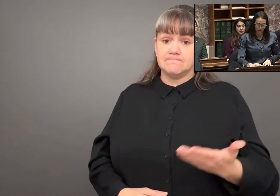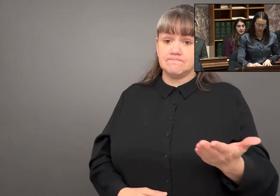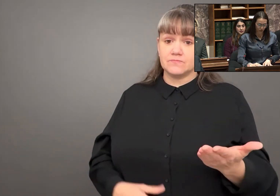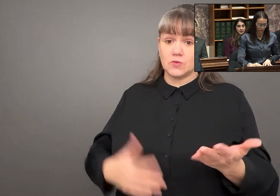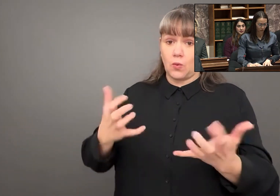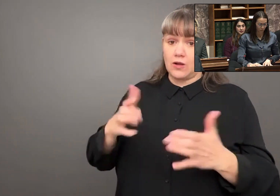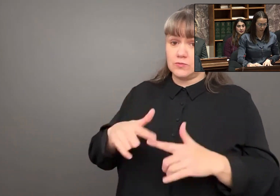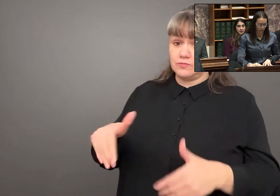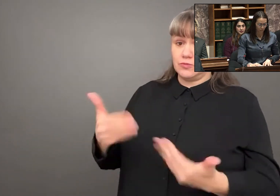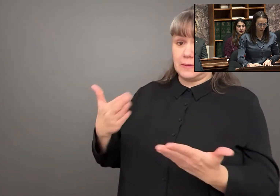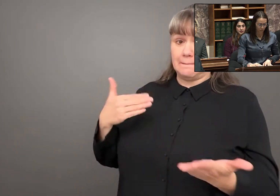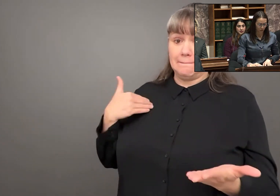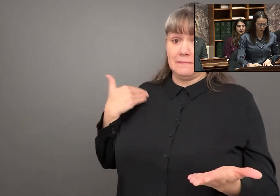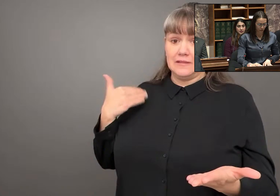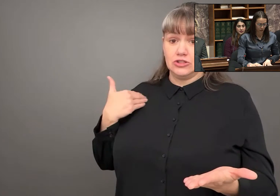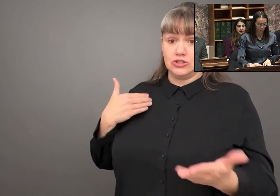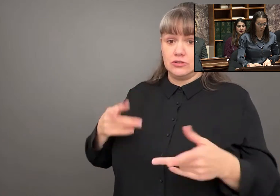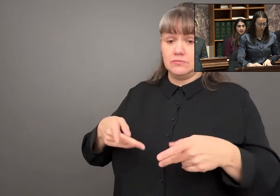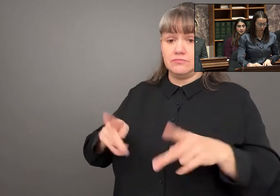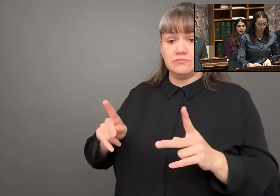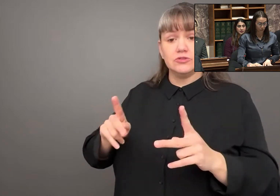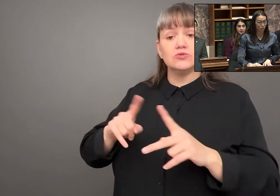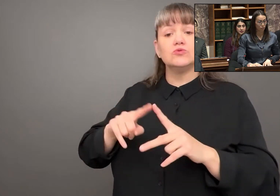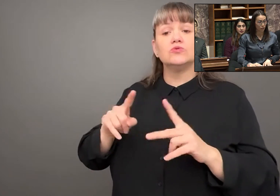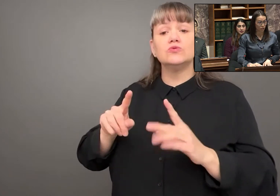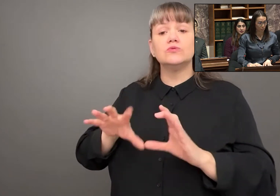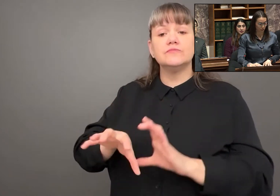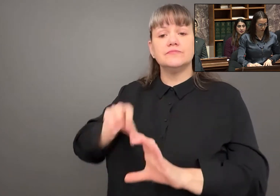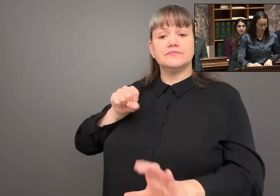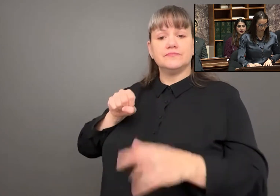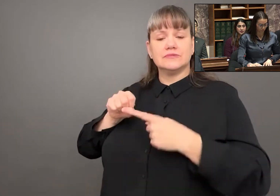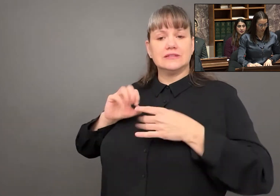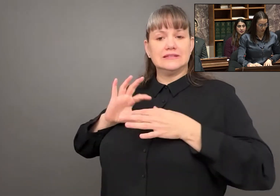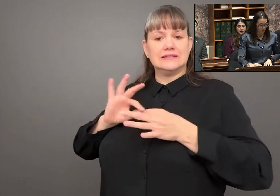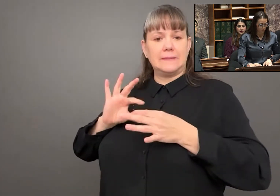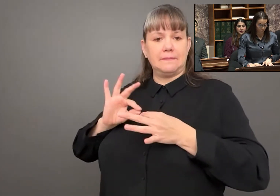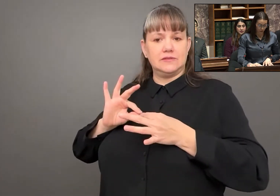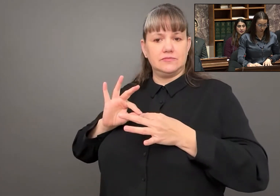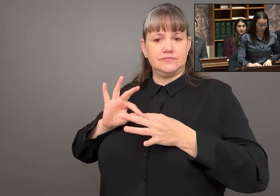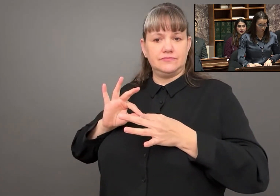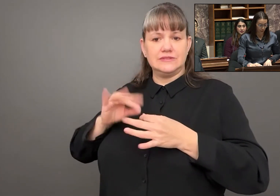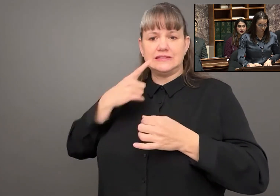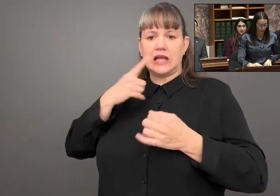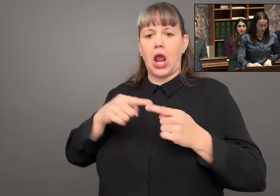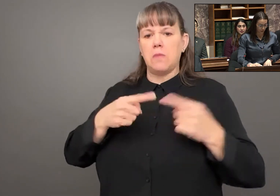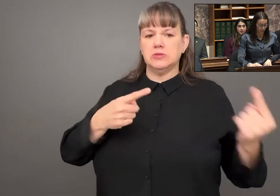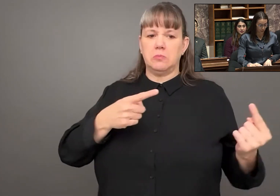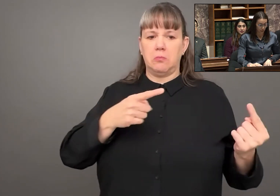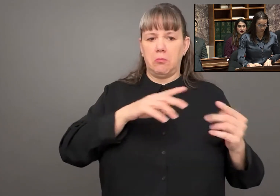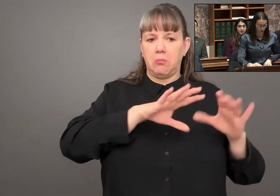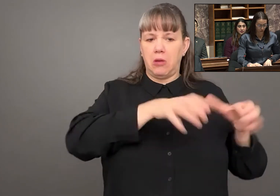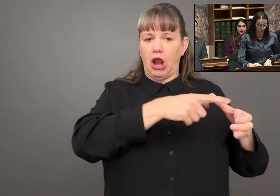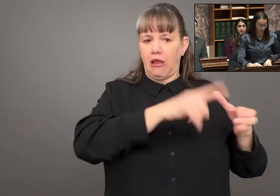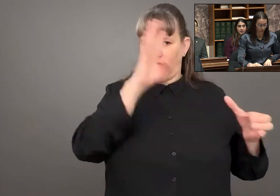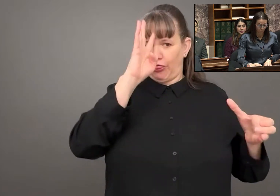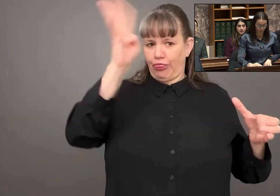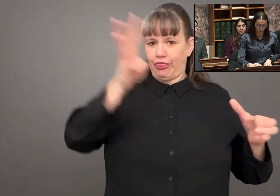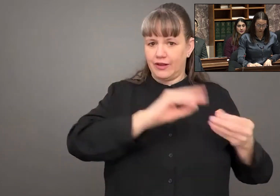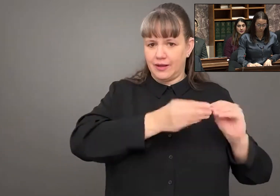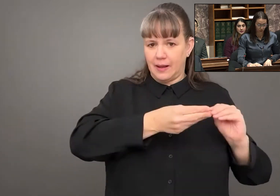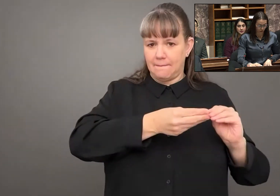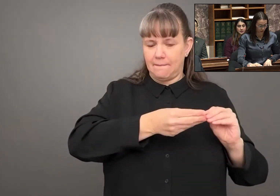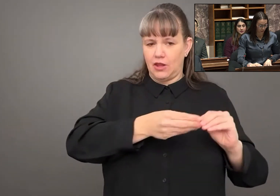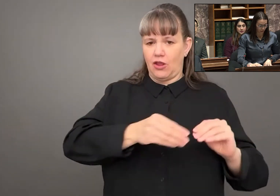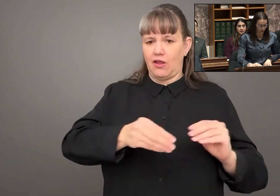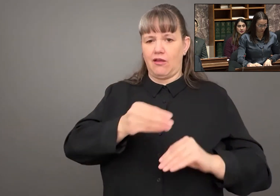the opposition was making up numbers about her budget. Will the minister retract her statement and acknowledge that